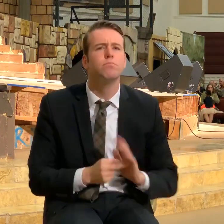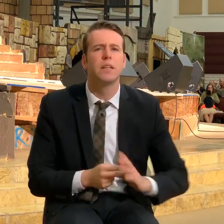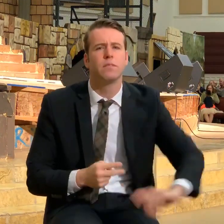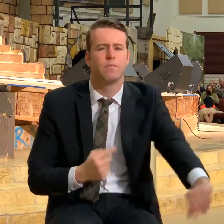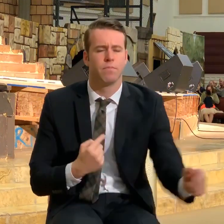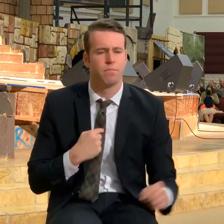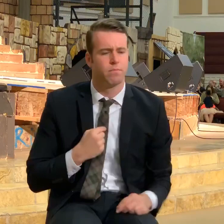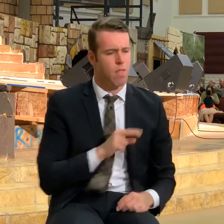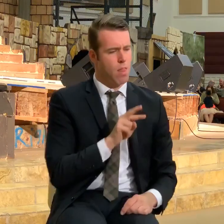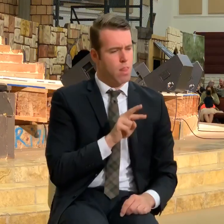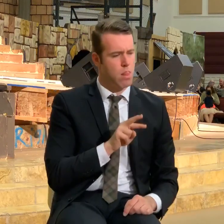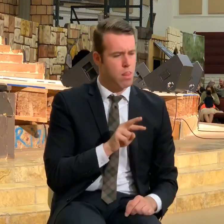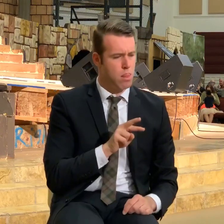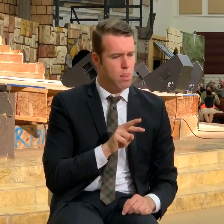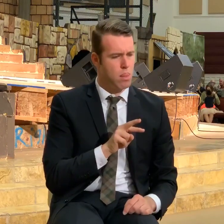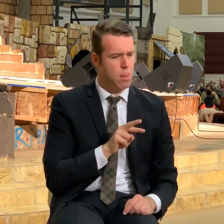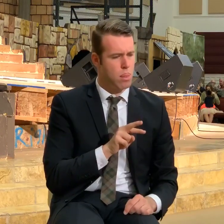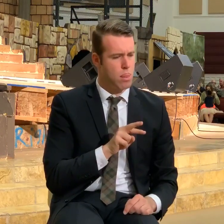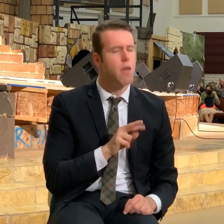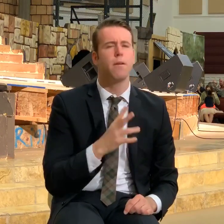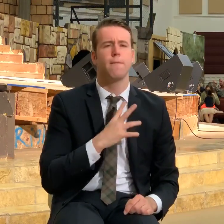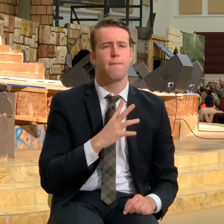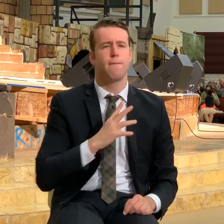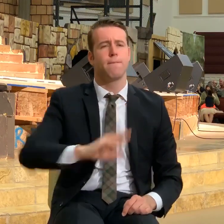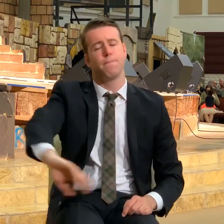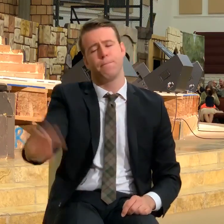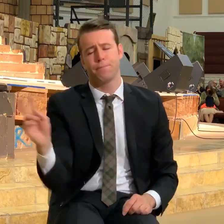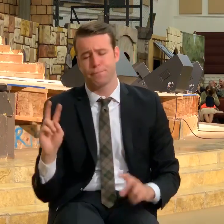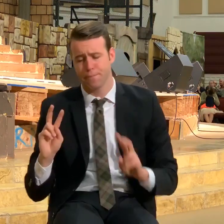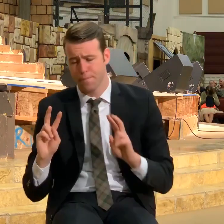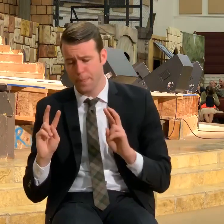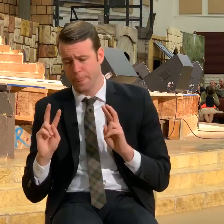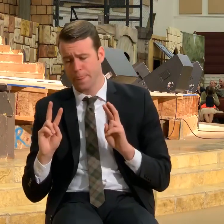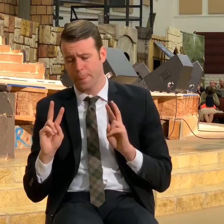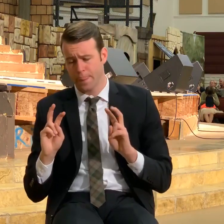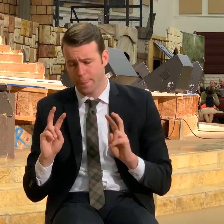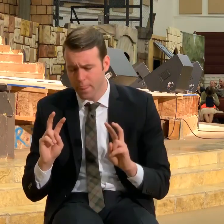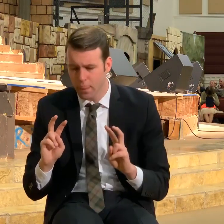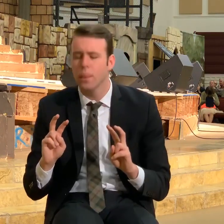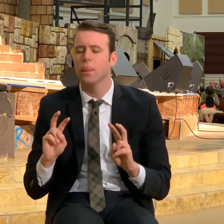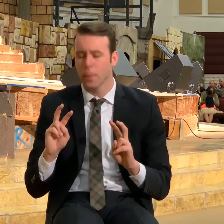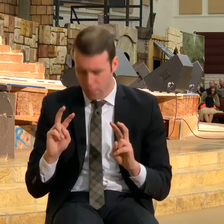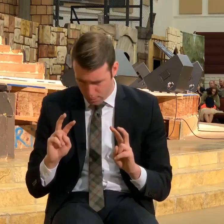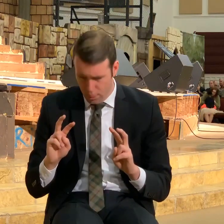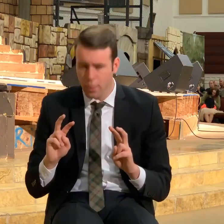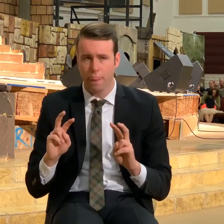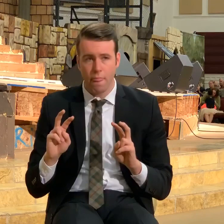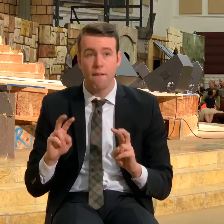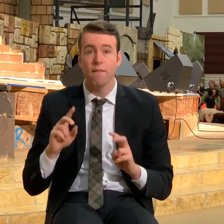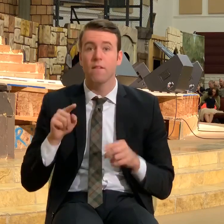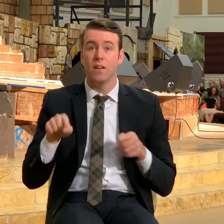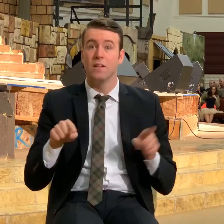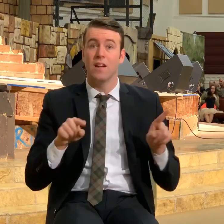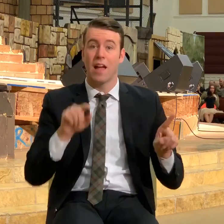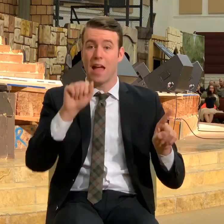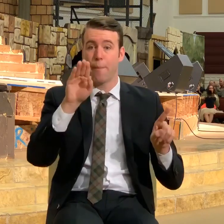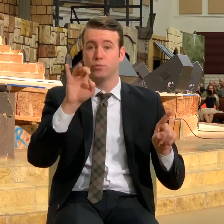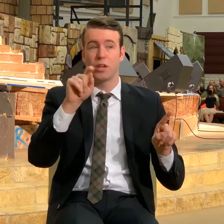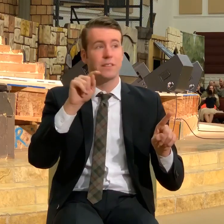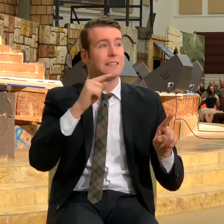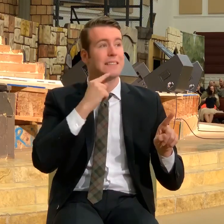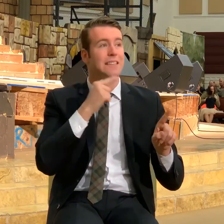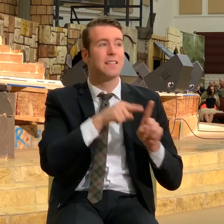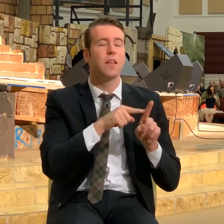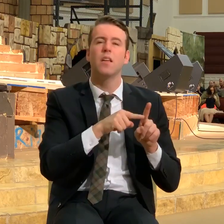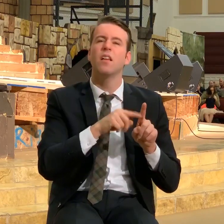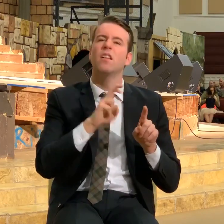the time to study that word. It has to do with the vile. One translation literally said, "those